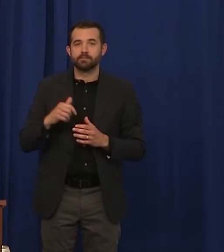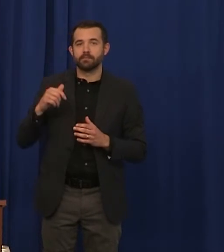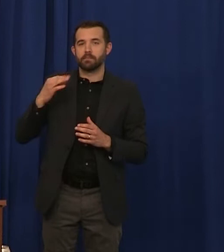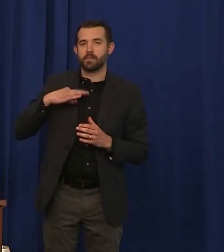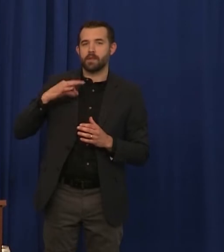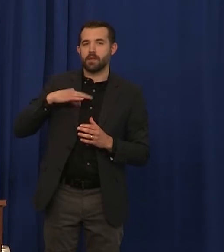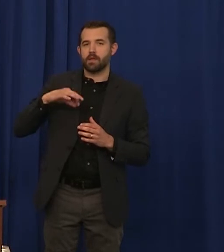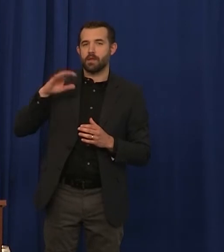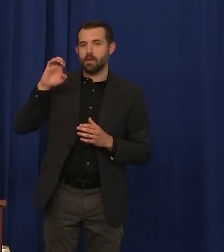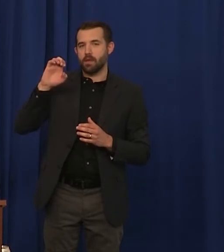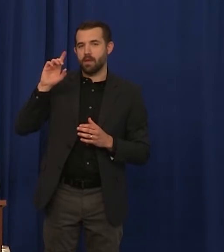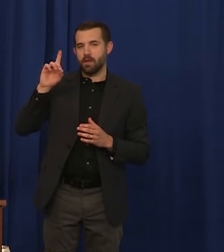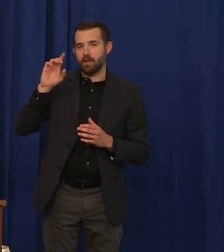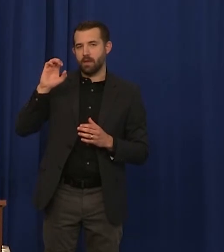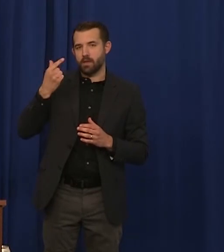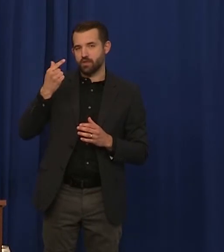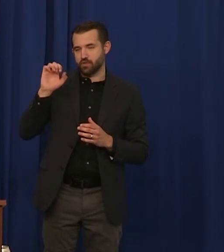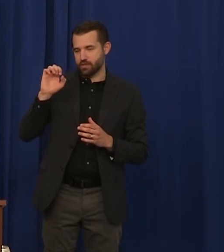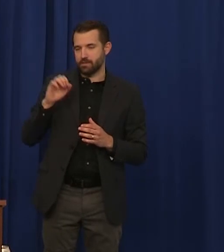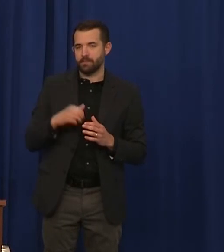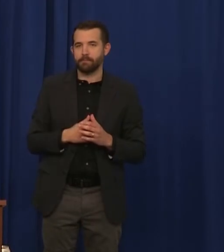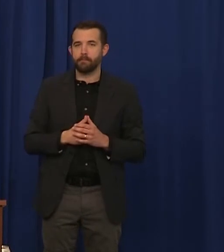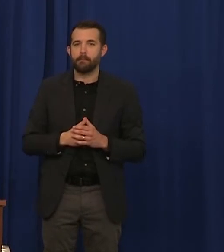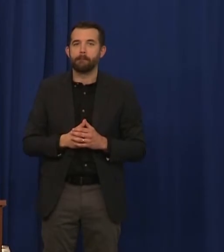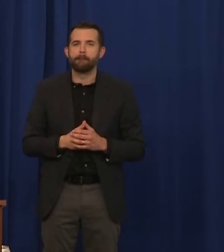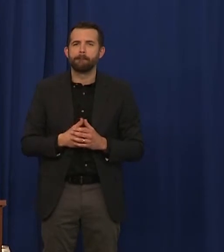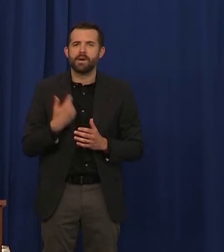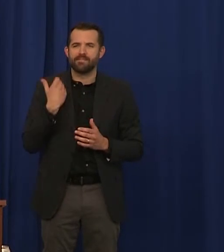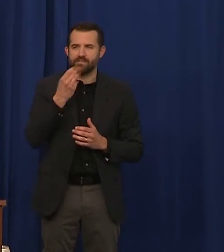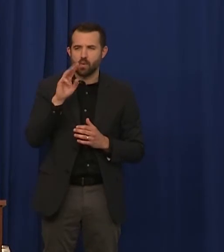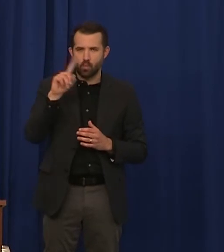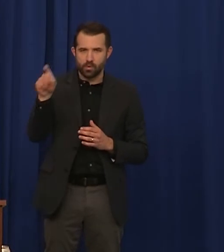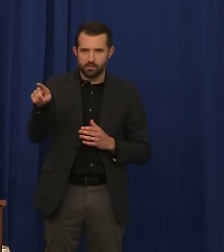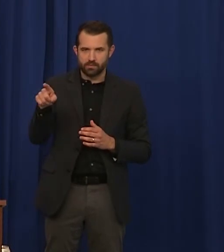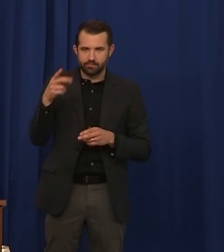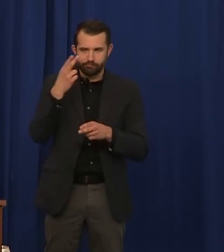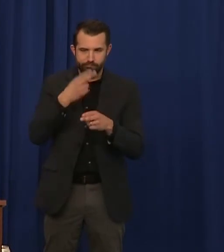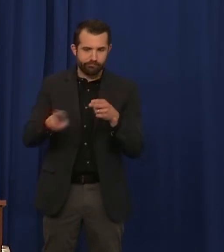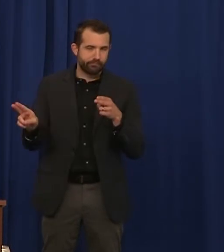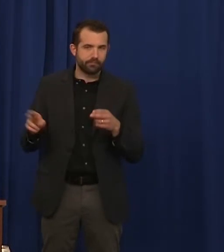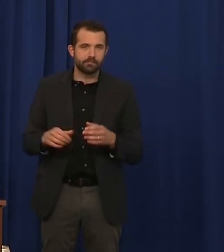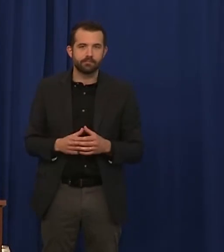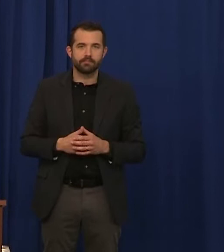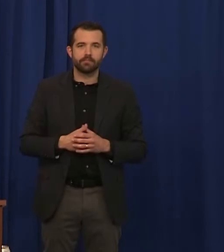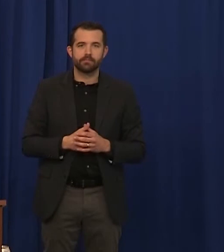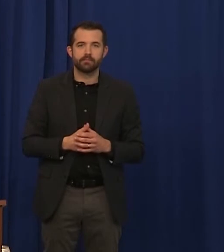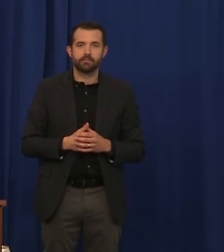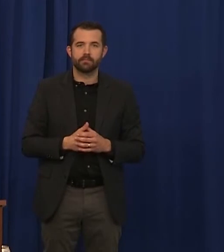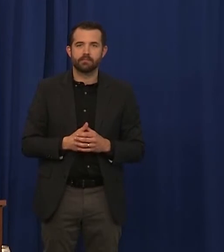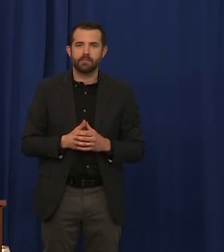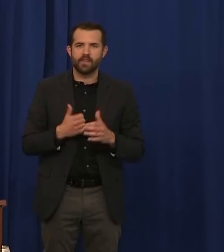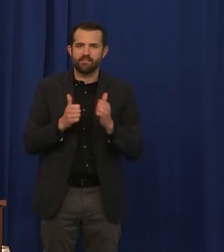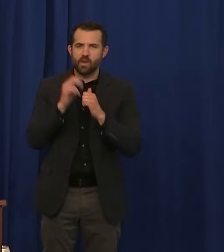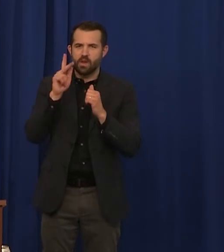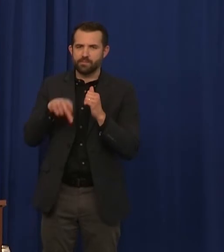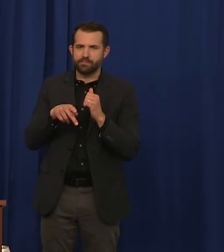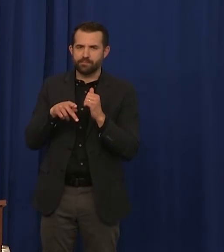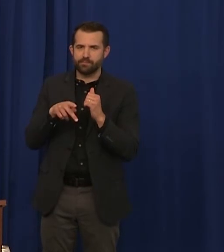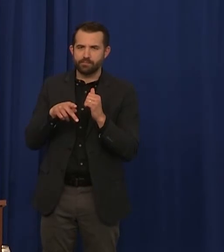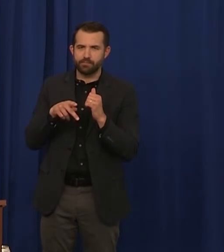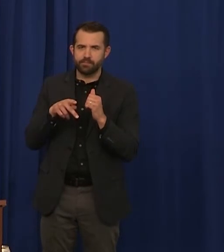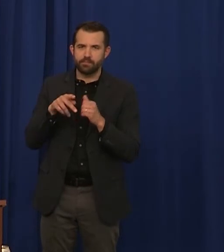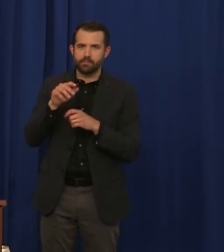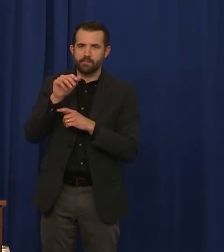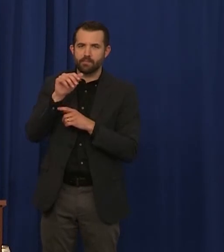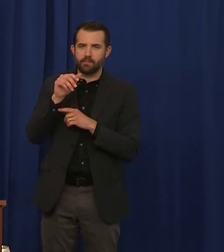Thank you, Dr. Shah. I have a few questions, but two are real short. To follow up Amy's question, you said yesterday that we're about halfway